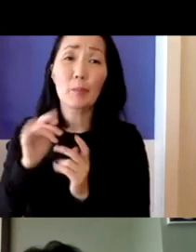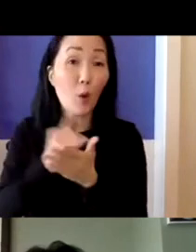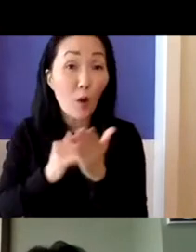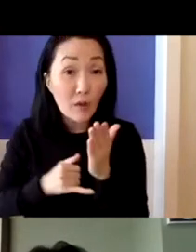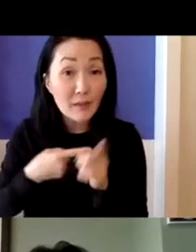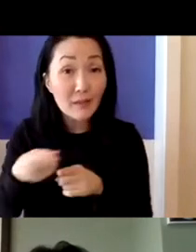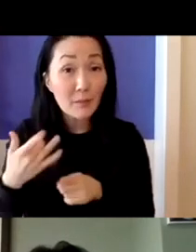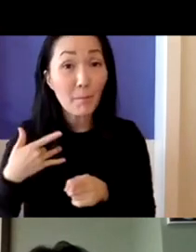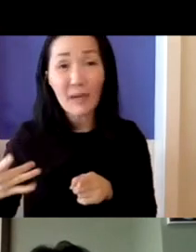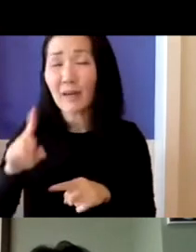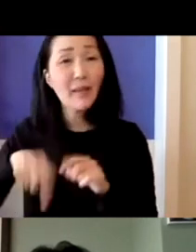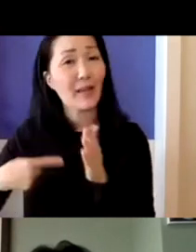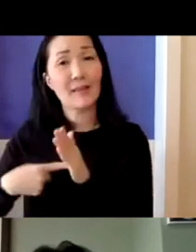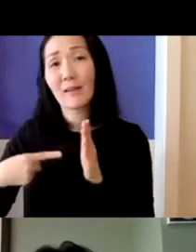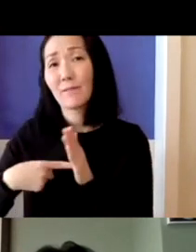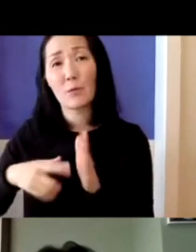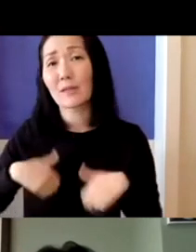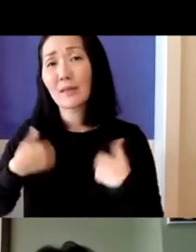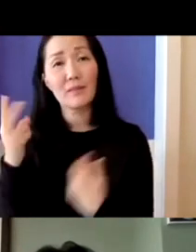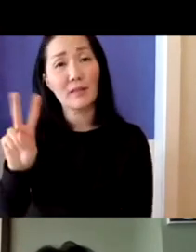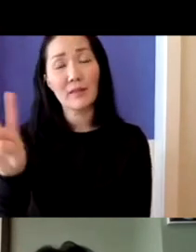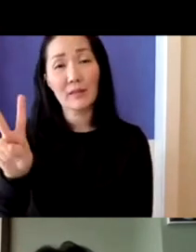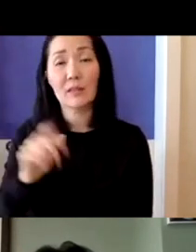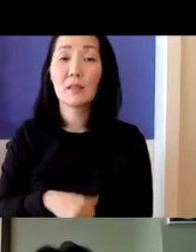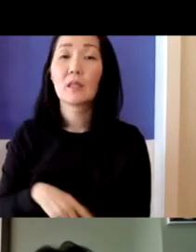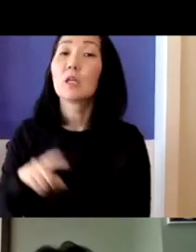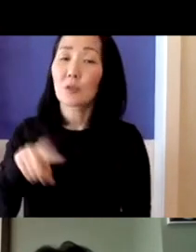be more momentum, more collaboration, more